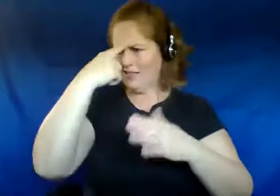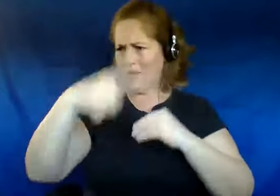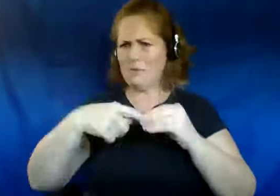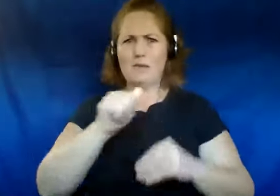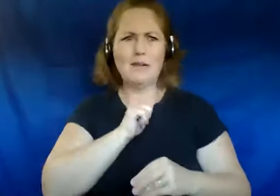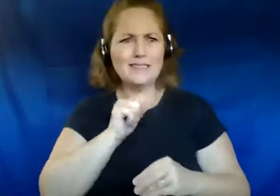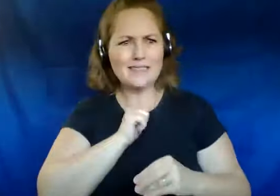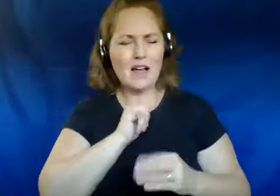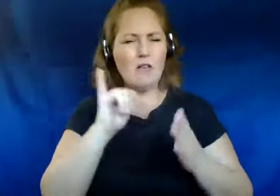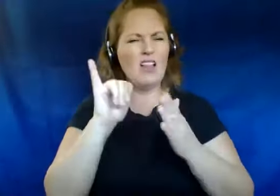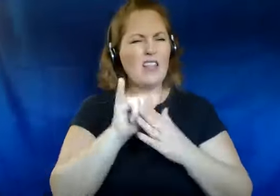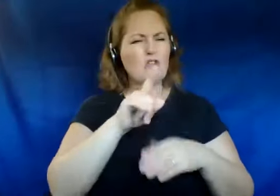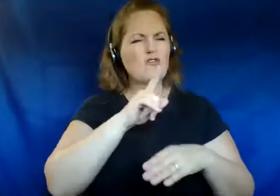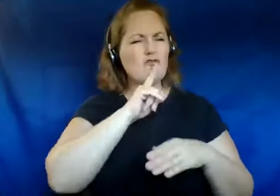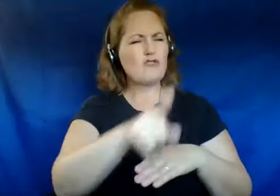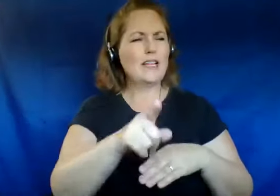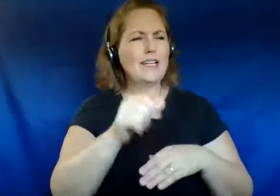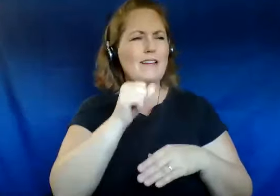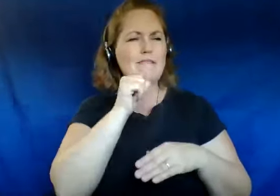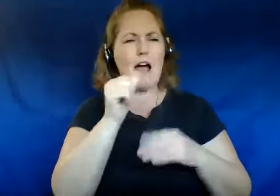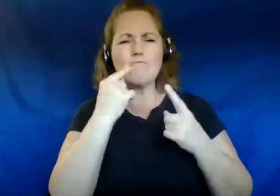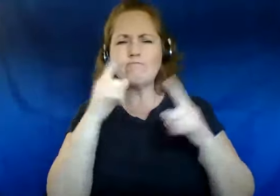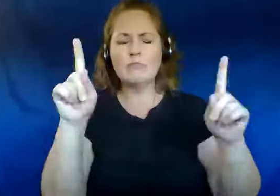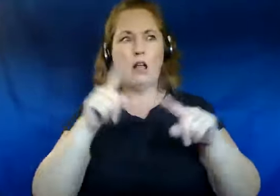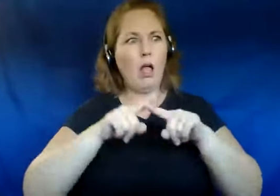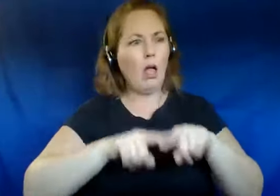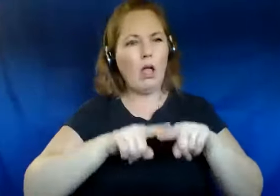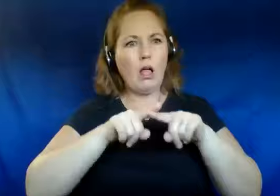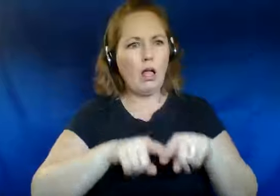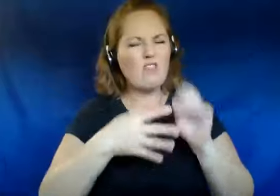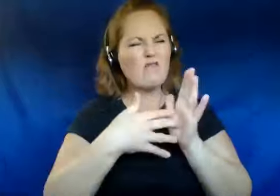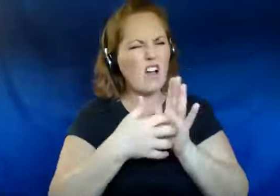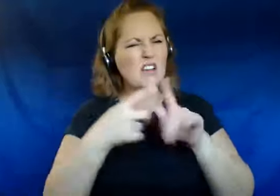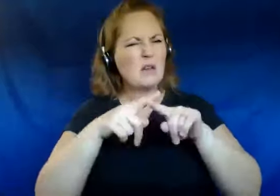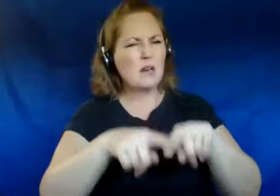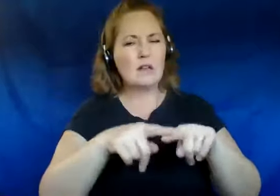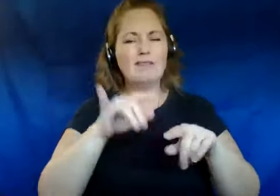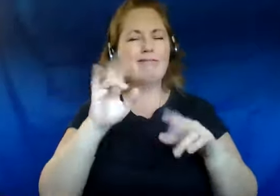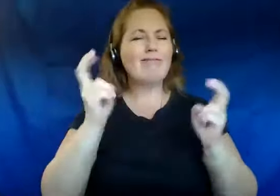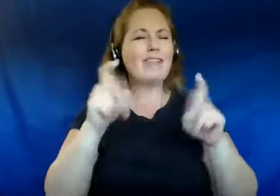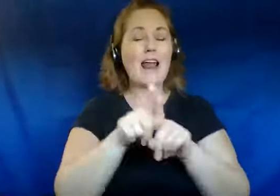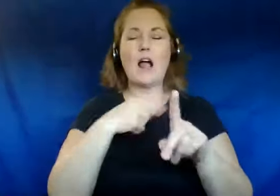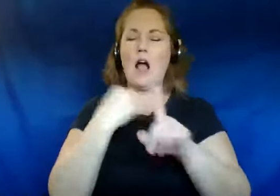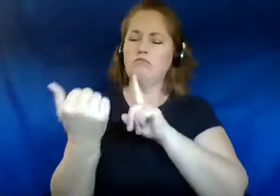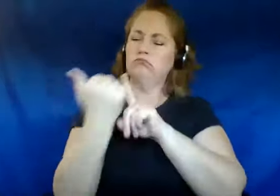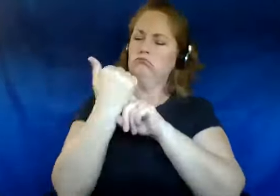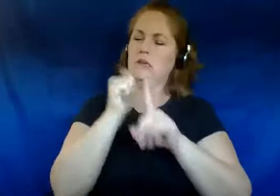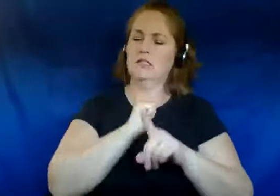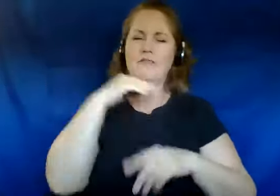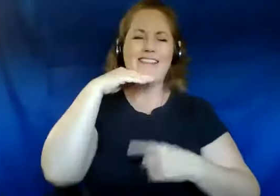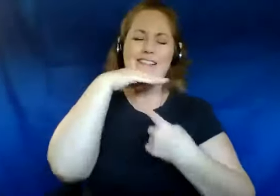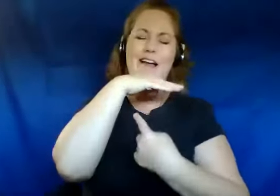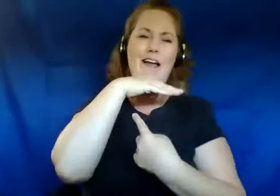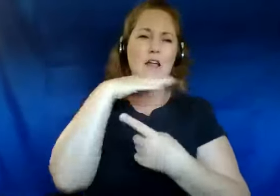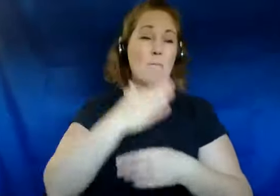faulty dependencies. And it was always that lie that I told myself all my life. And